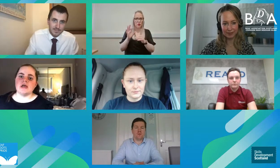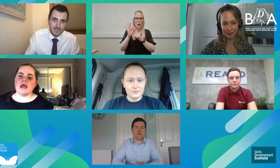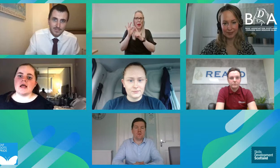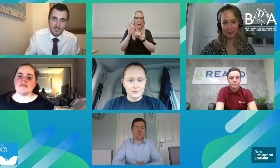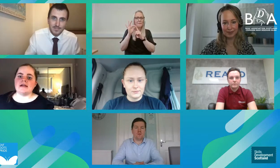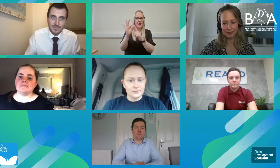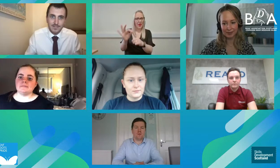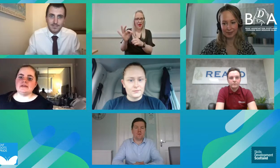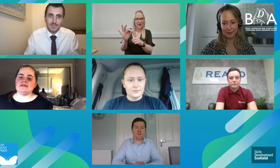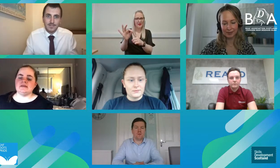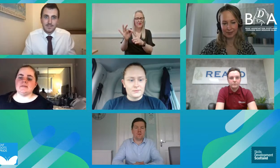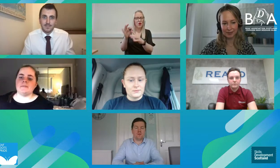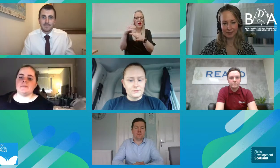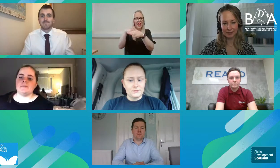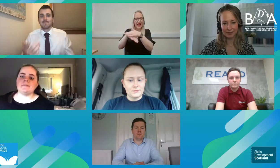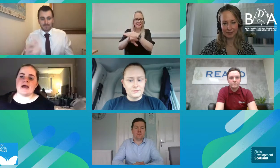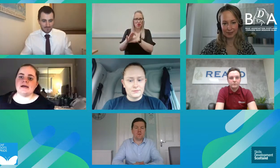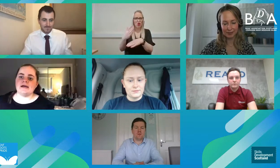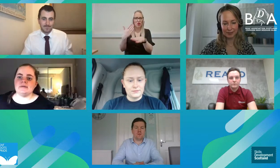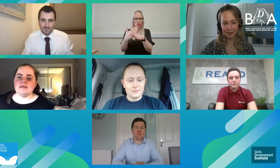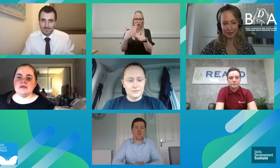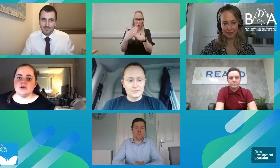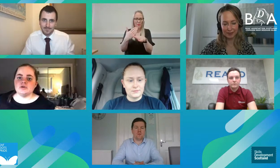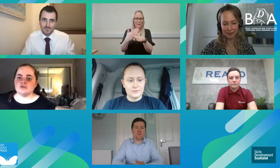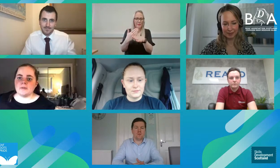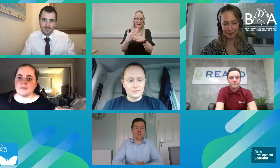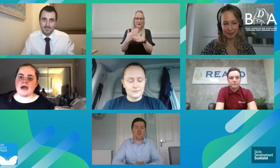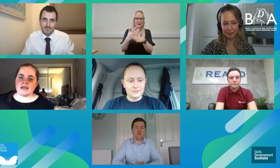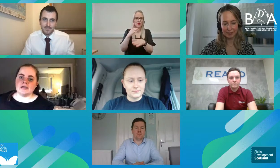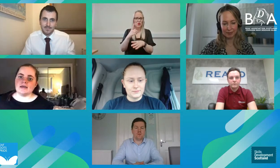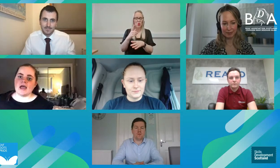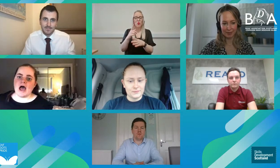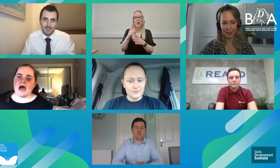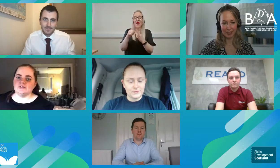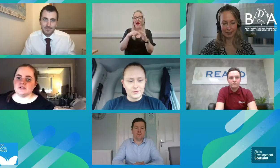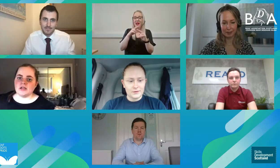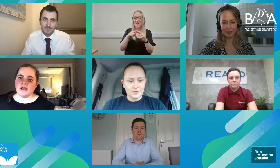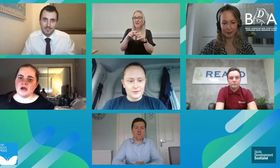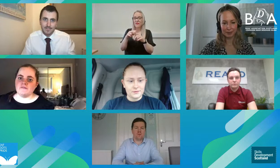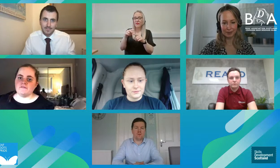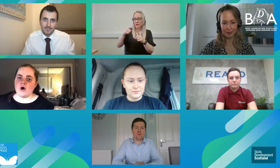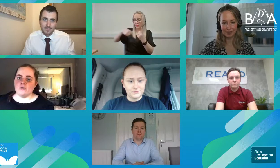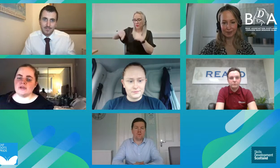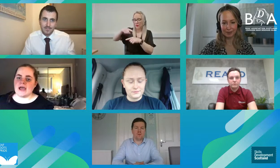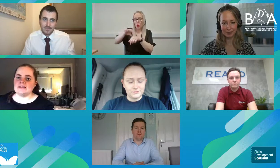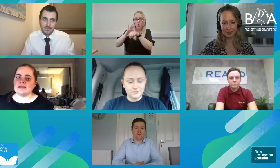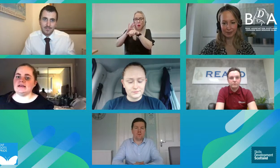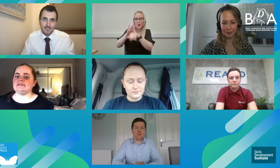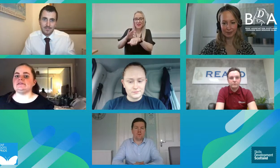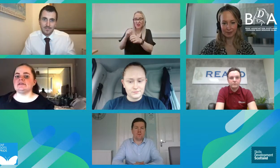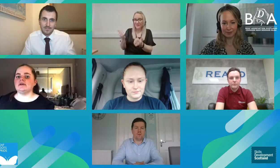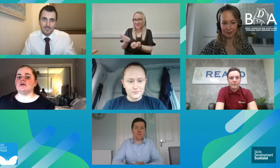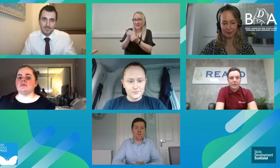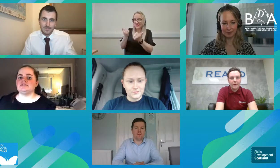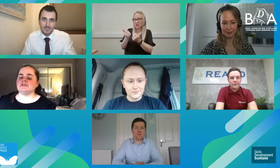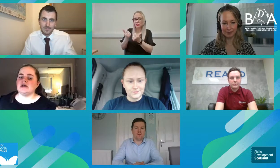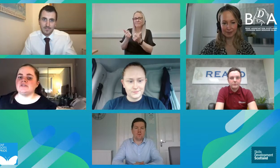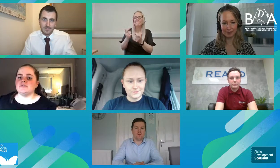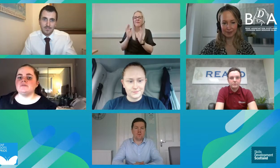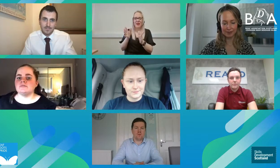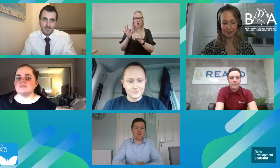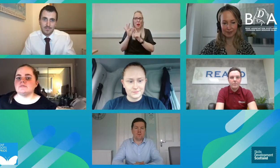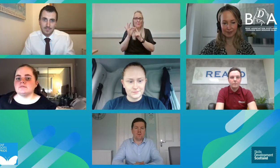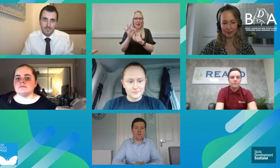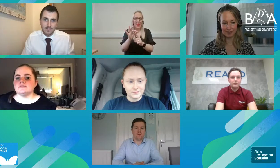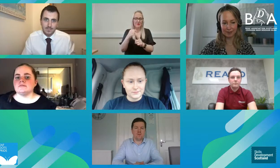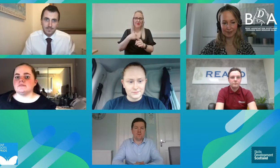those that had completed the same apprenticeship as me could apply, and luckily enough, all the candidates were